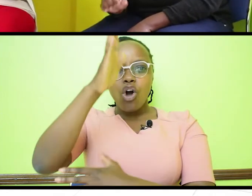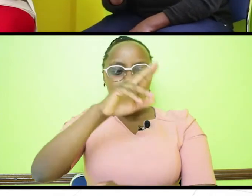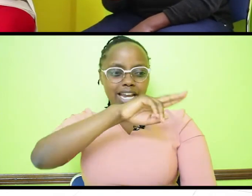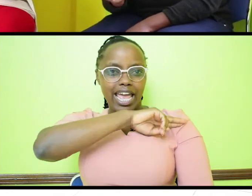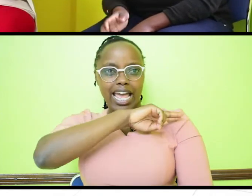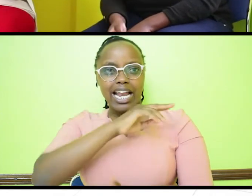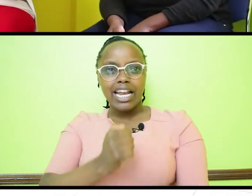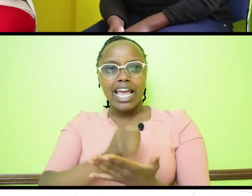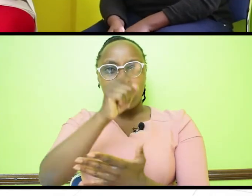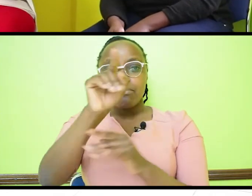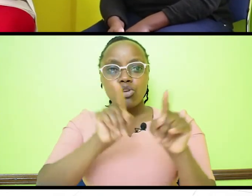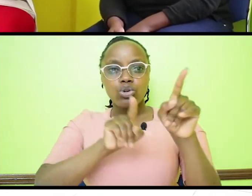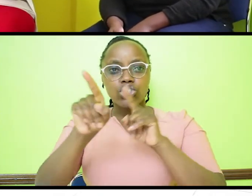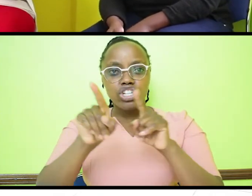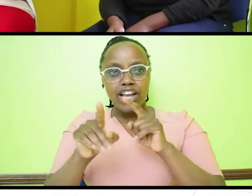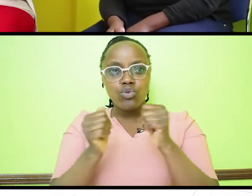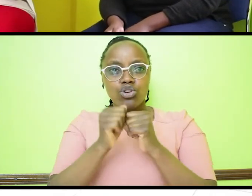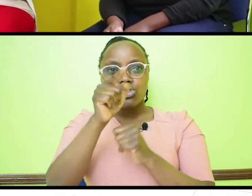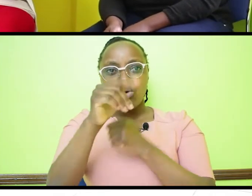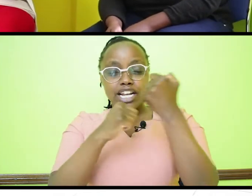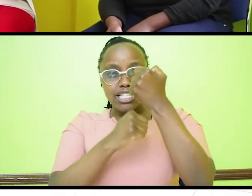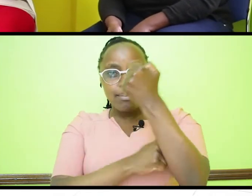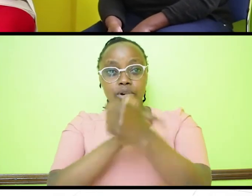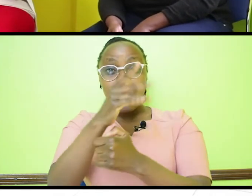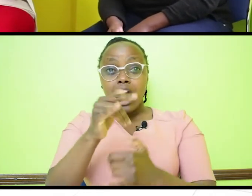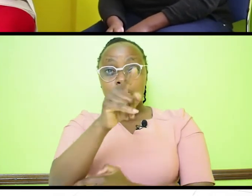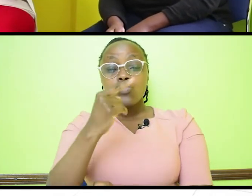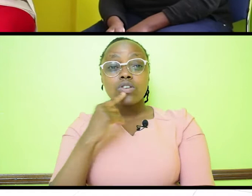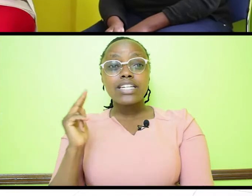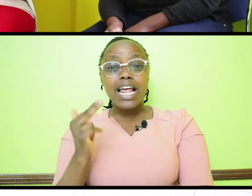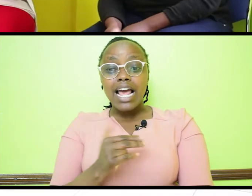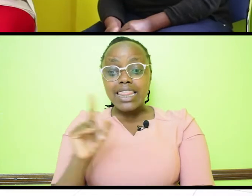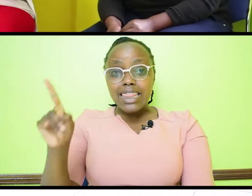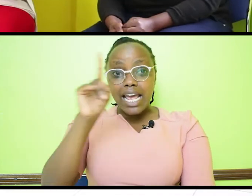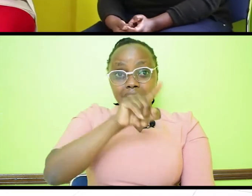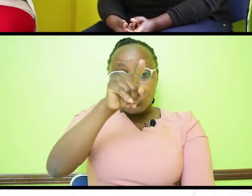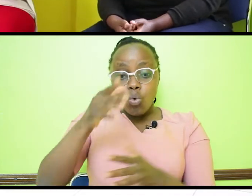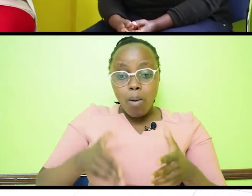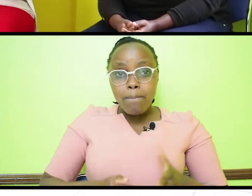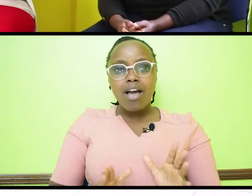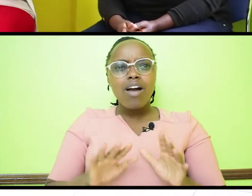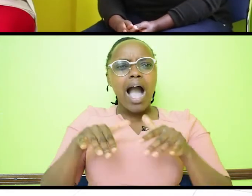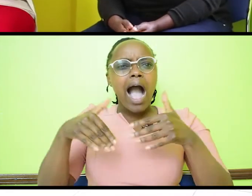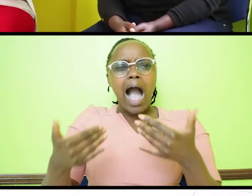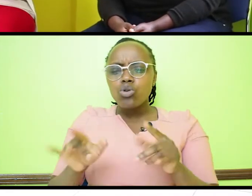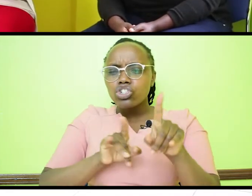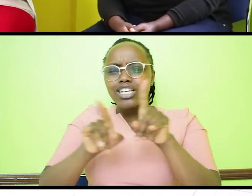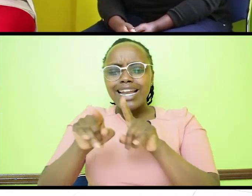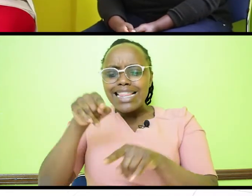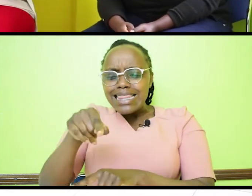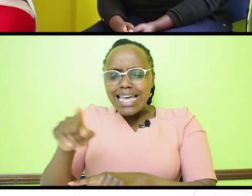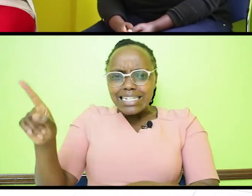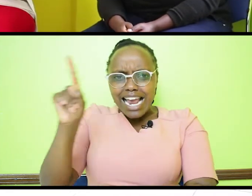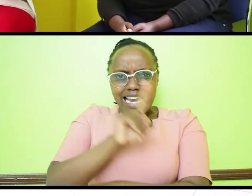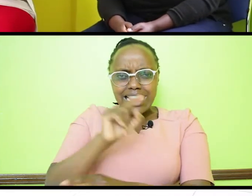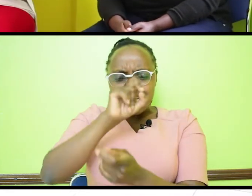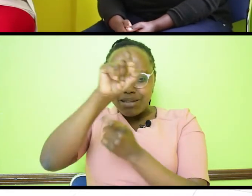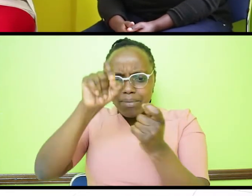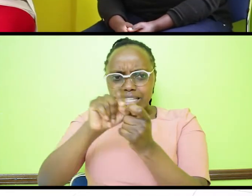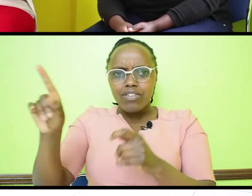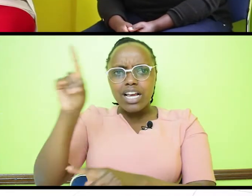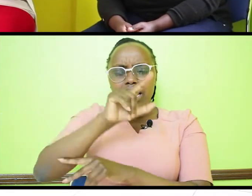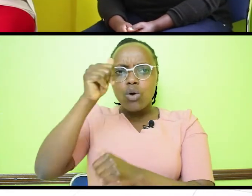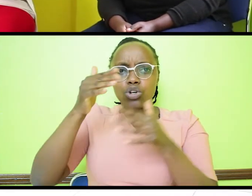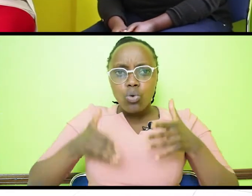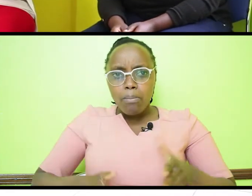thank God that she helped you walk the journey with you. And now tell us, on the day that you gave birth, how was the journey?